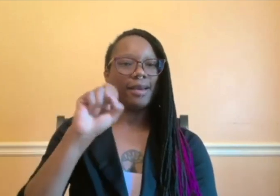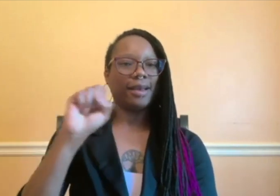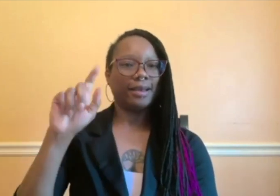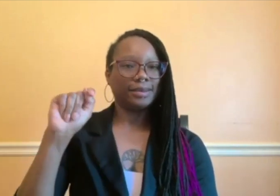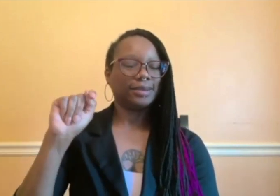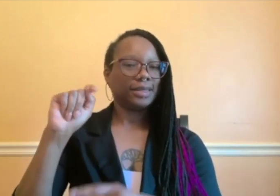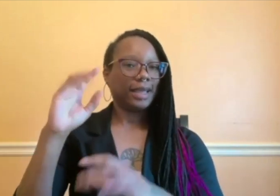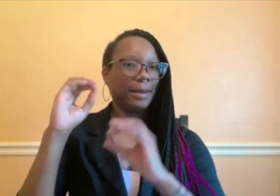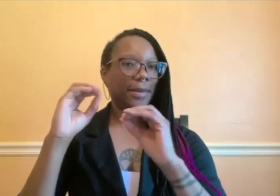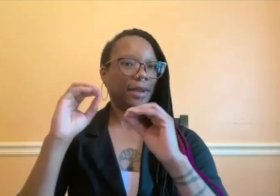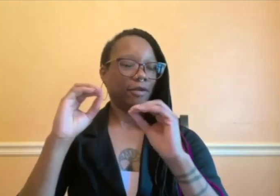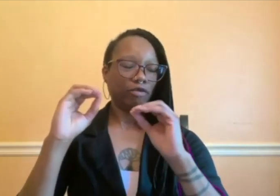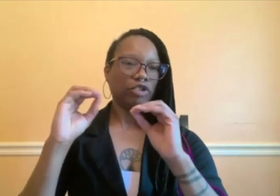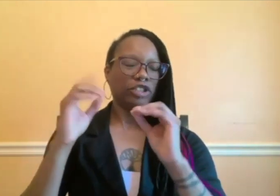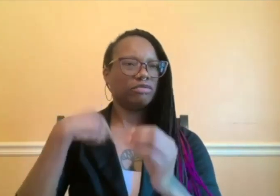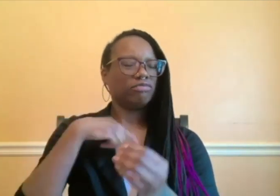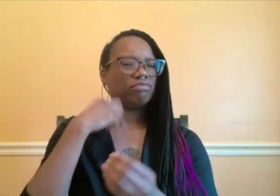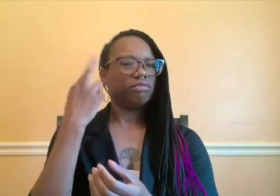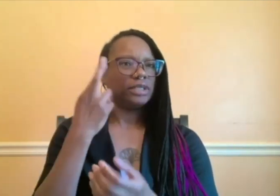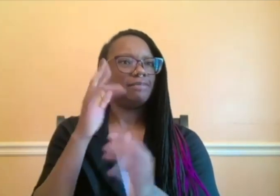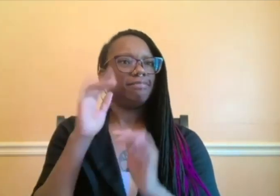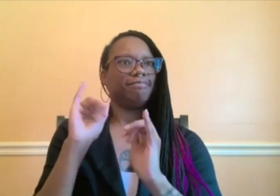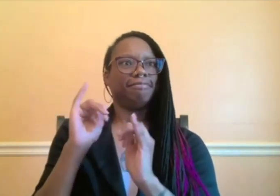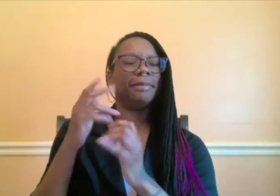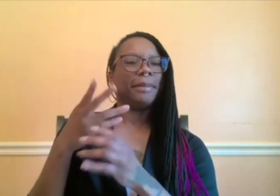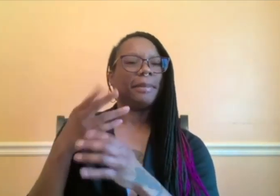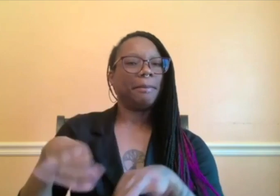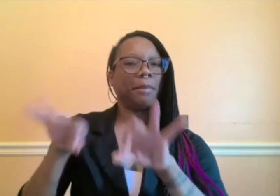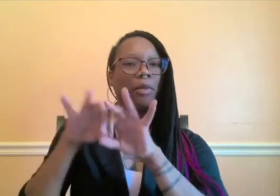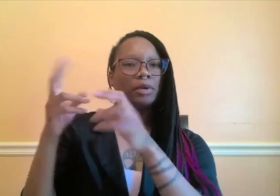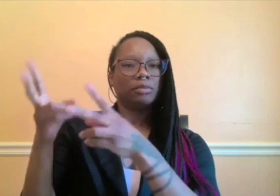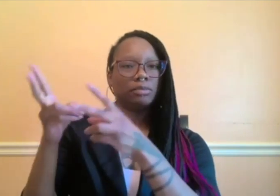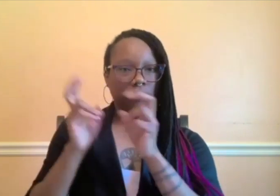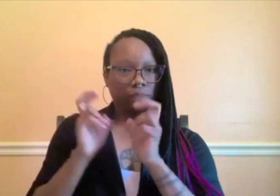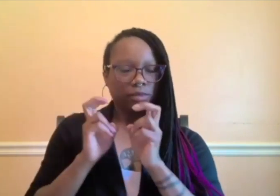We wanted to think about GAIN in terms of pedagogy